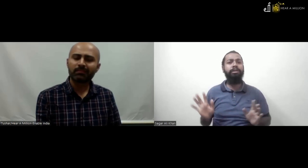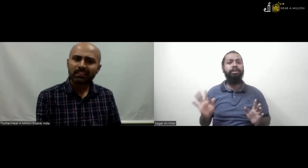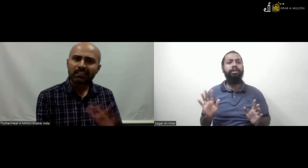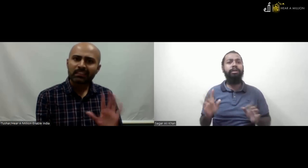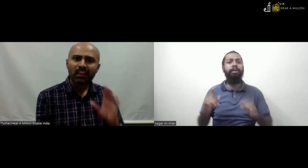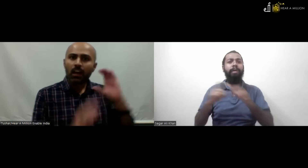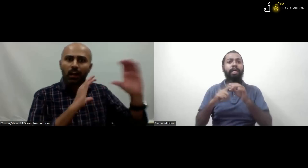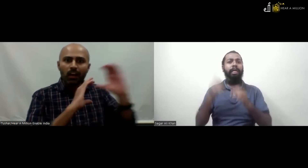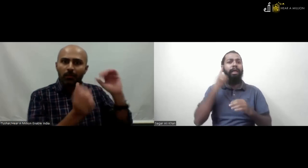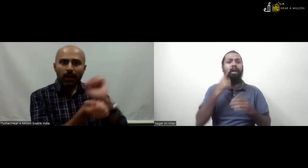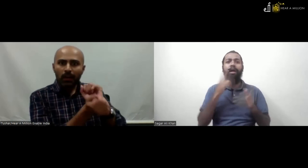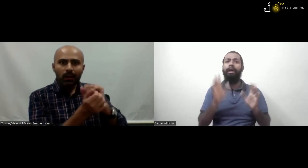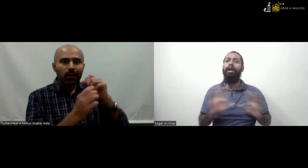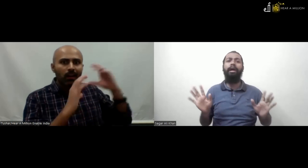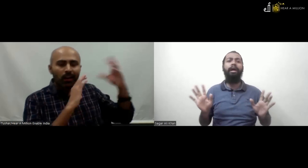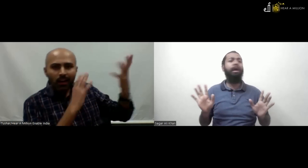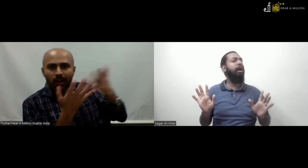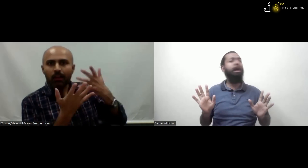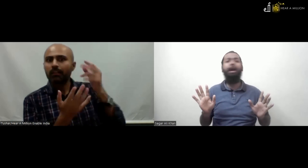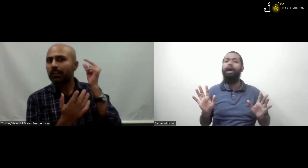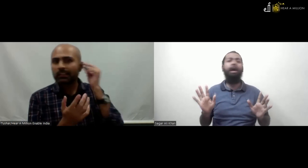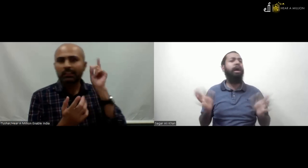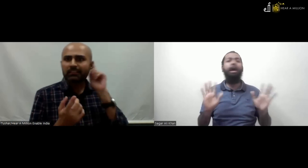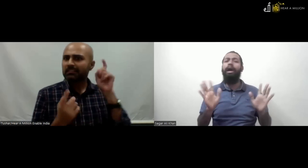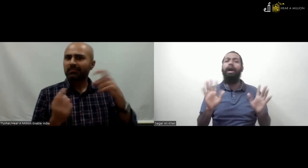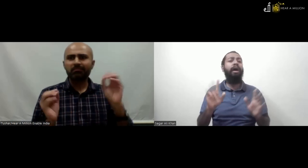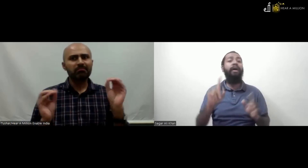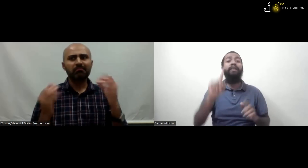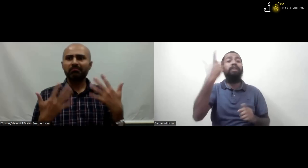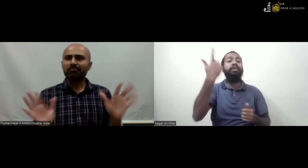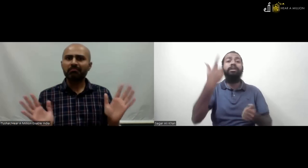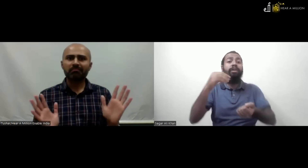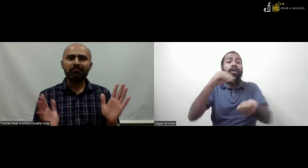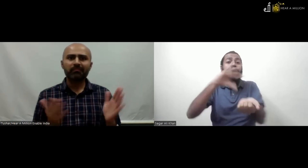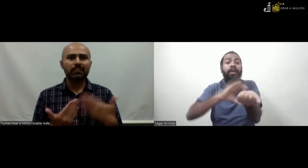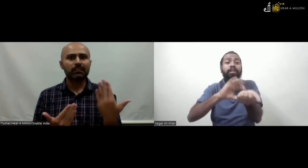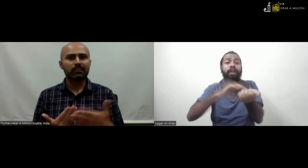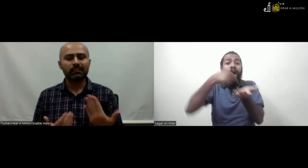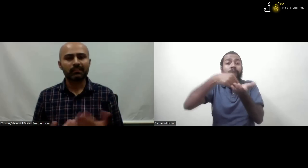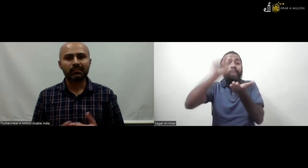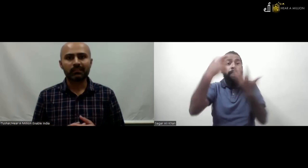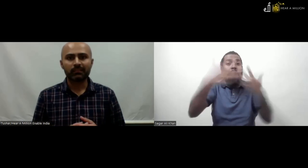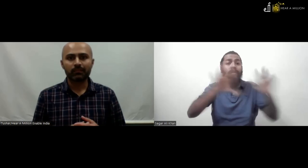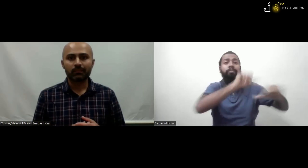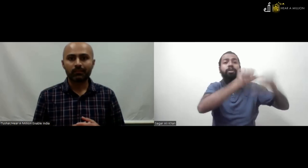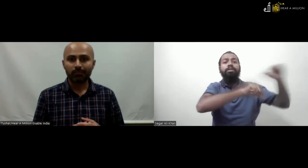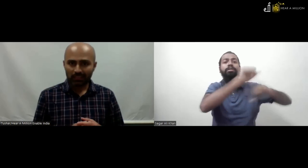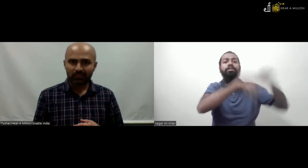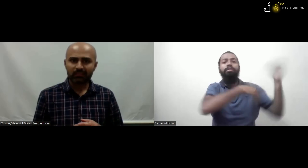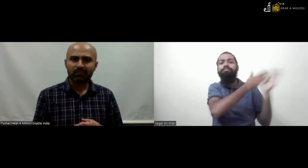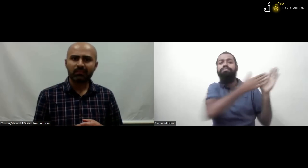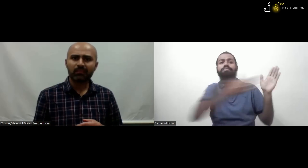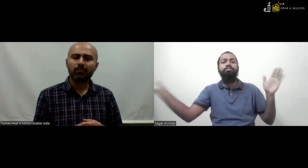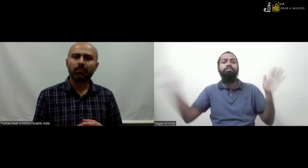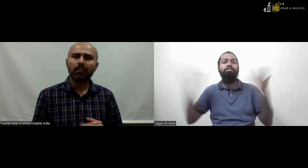then he informed the agent. The agent told me and I gave the test. There was no communication issue at all.